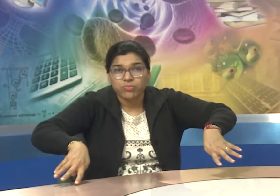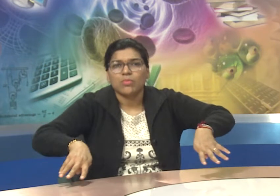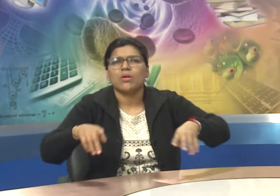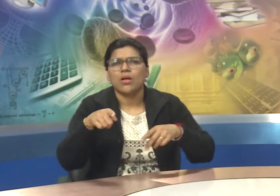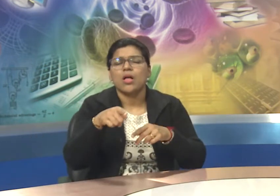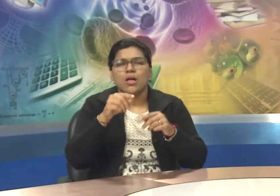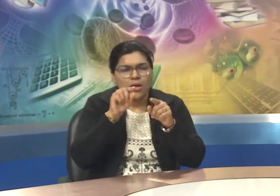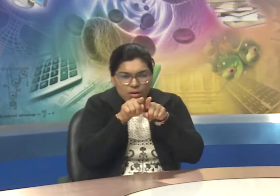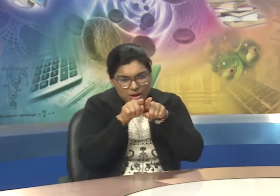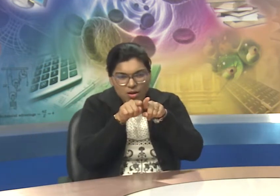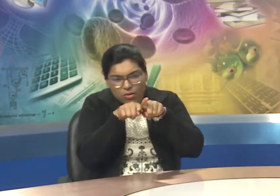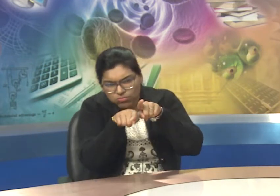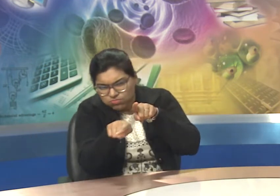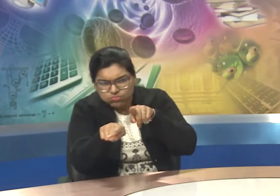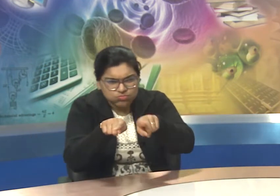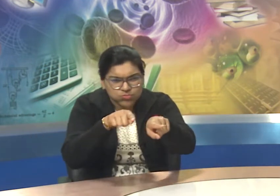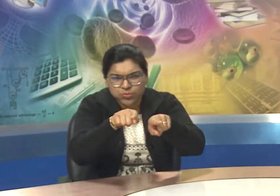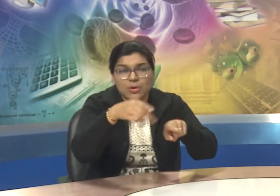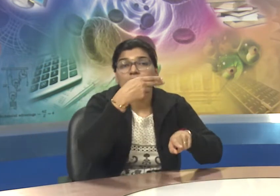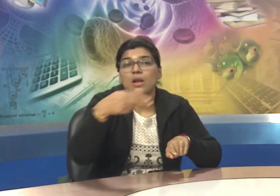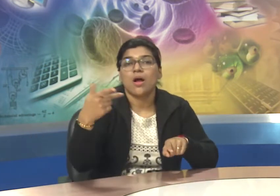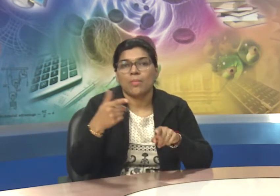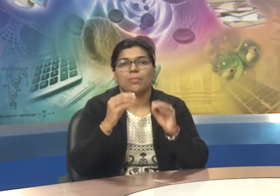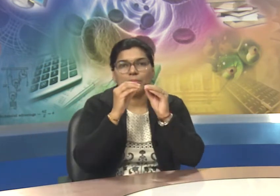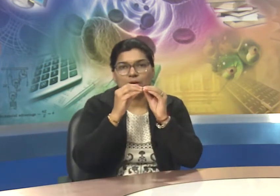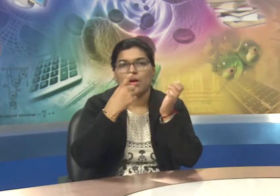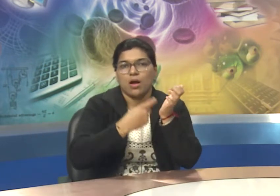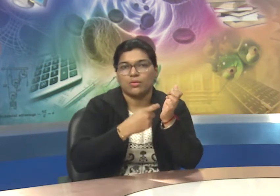sending down roots from the branches